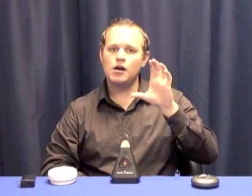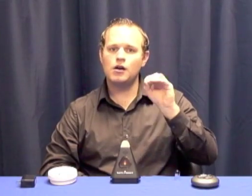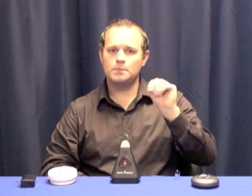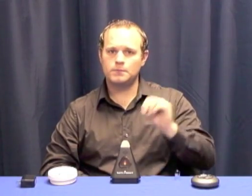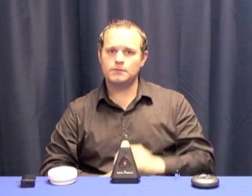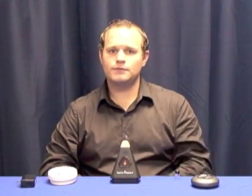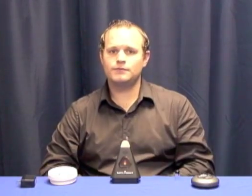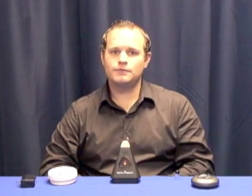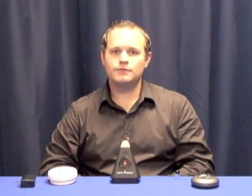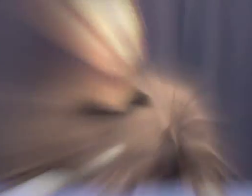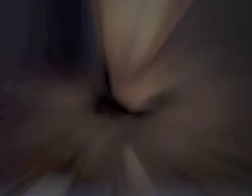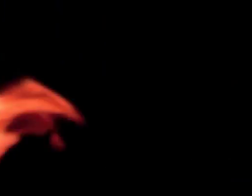www.safeawake.com.